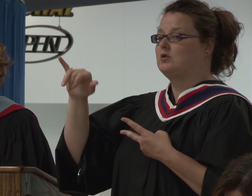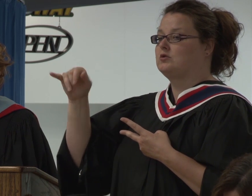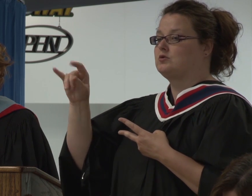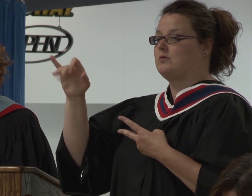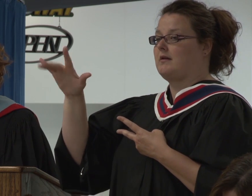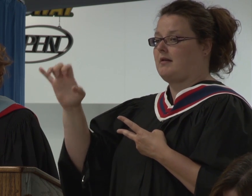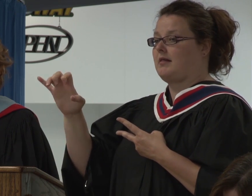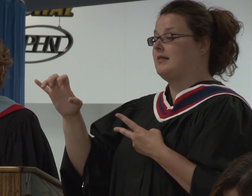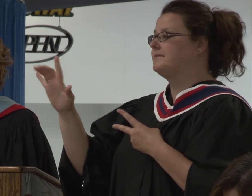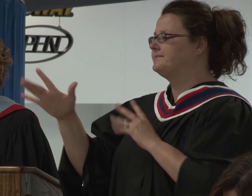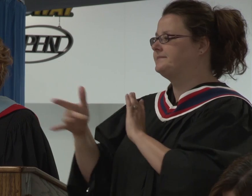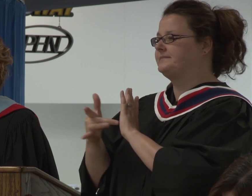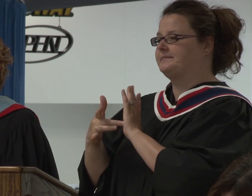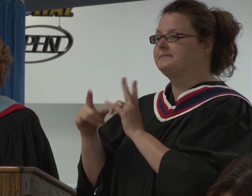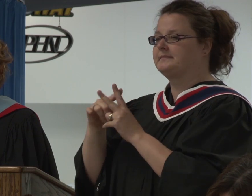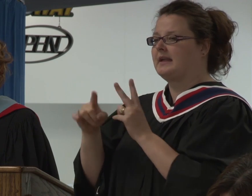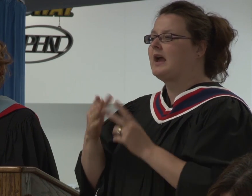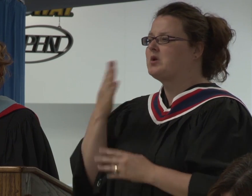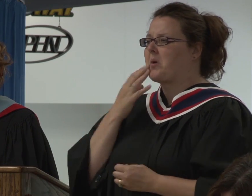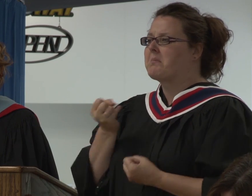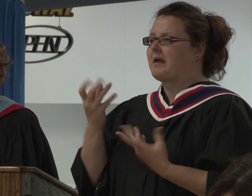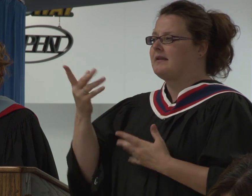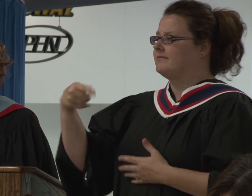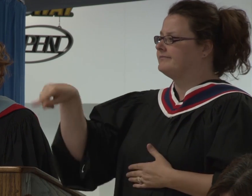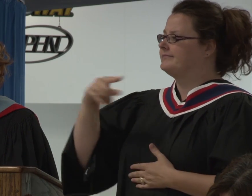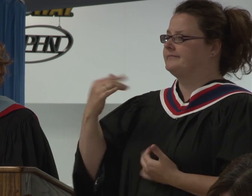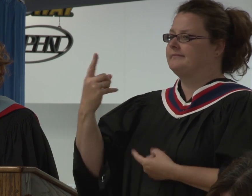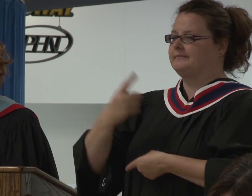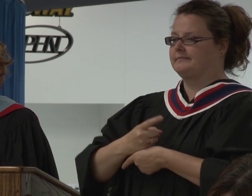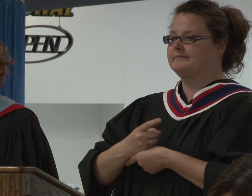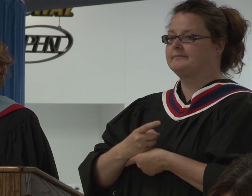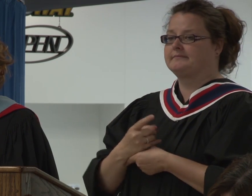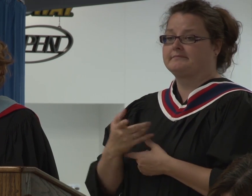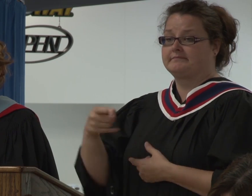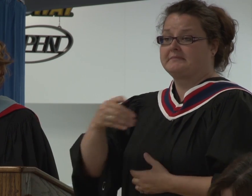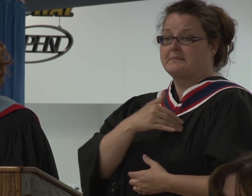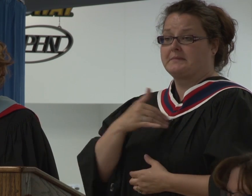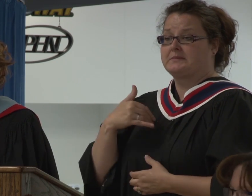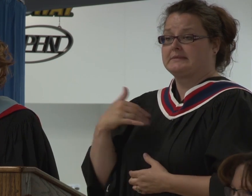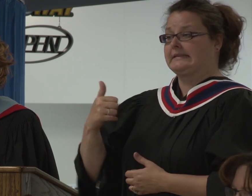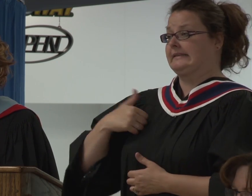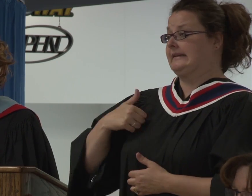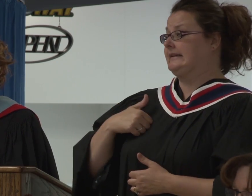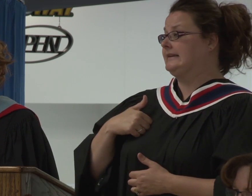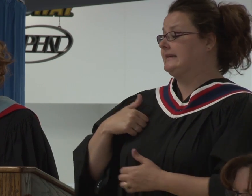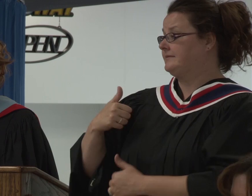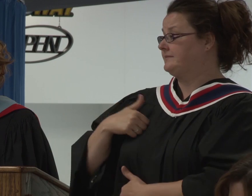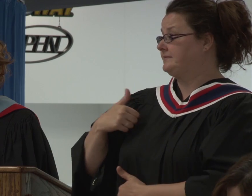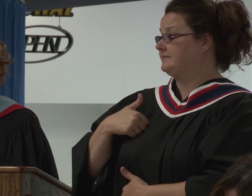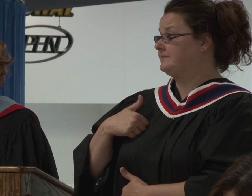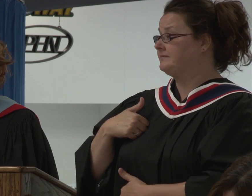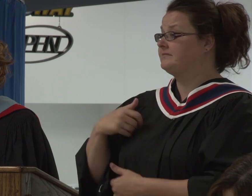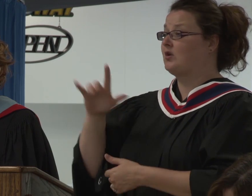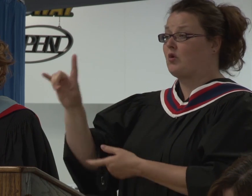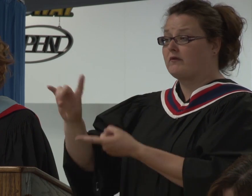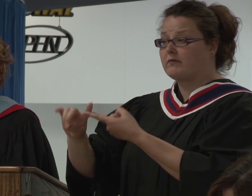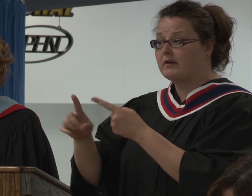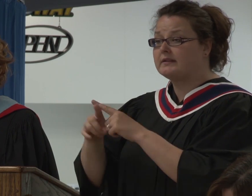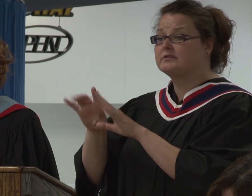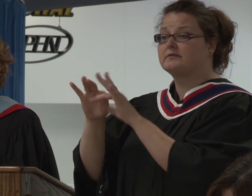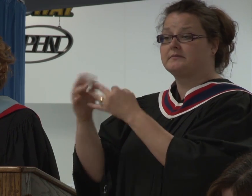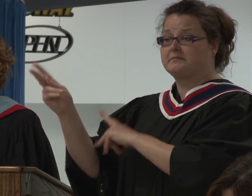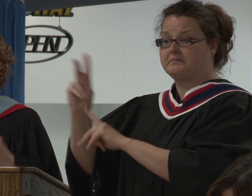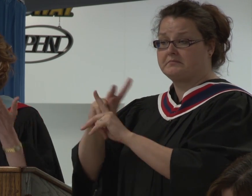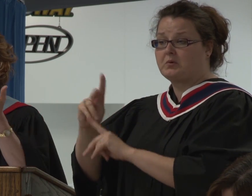Technician. And I know there would be many of you today, in today's audience, who are members of the Canadian Forces, who are friends or family members who